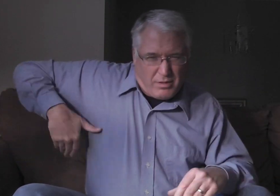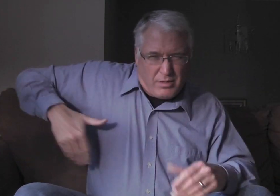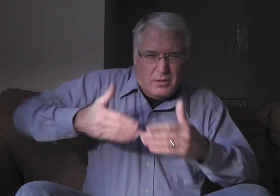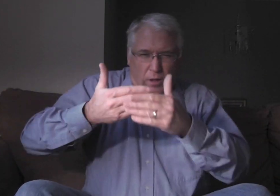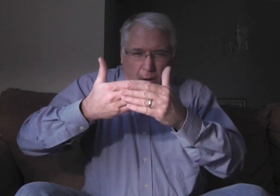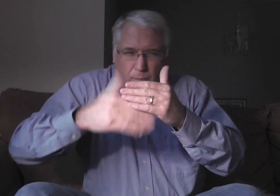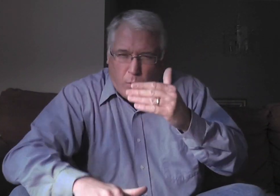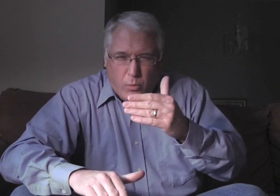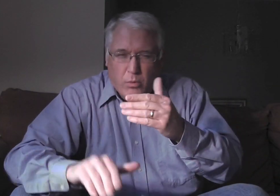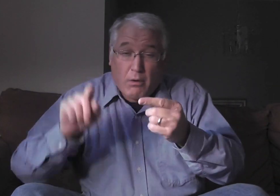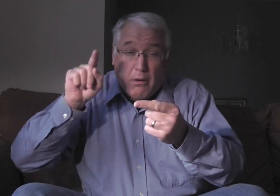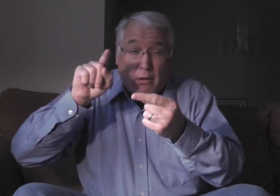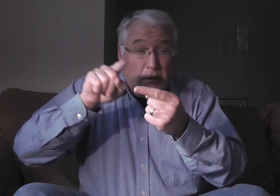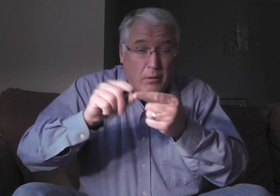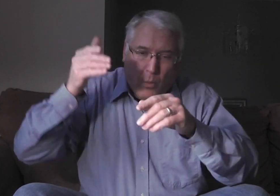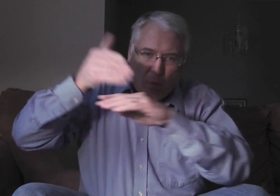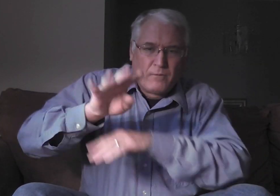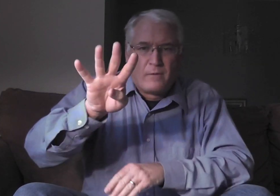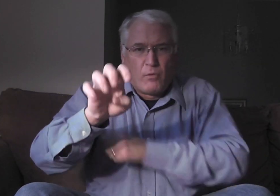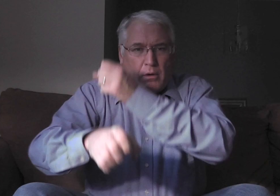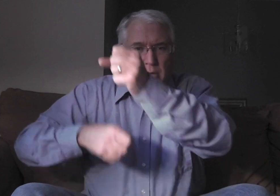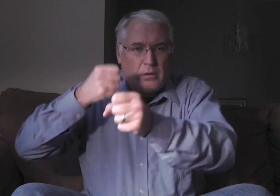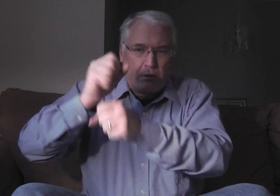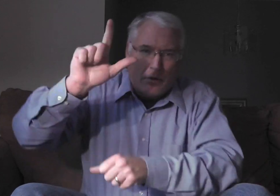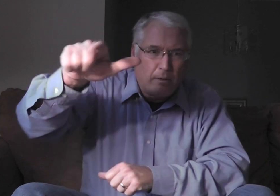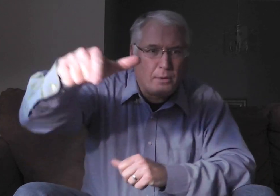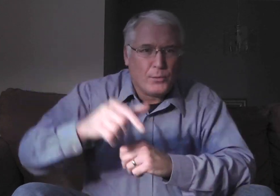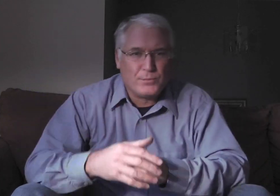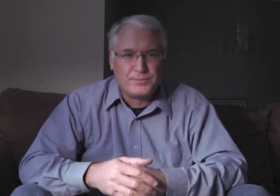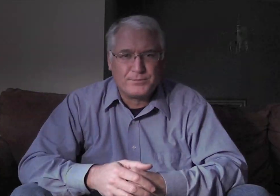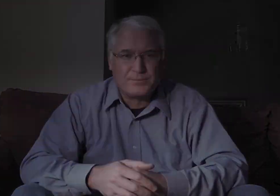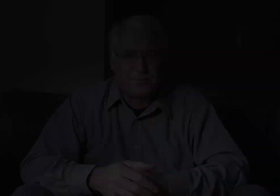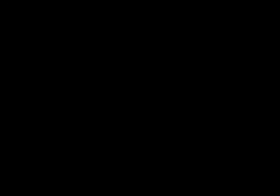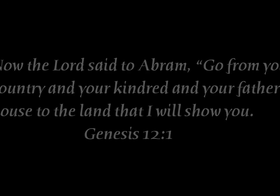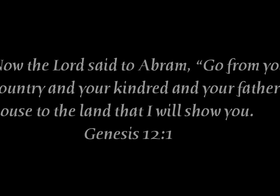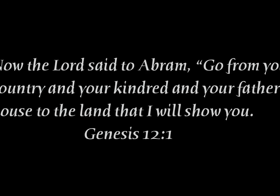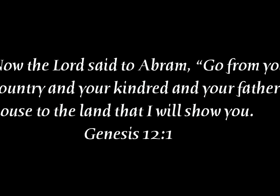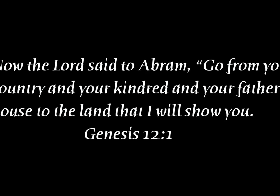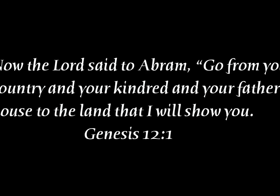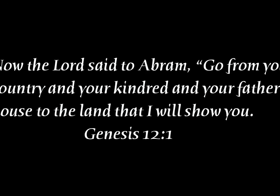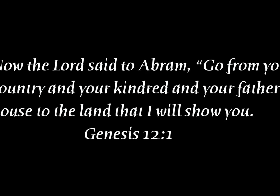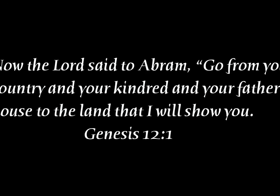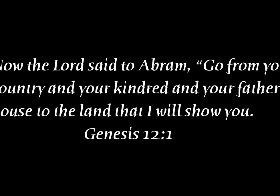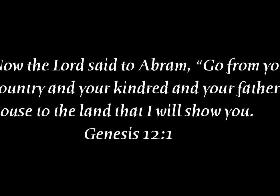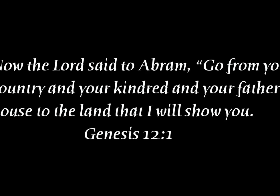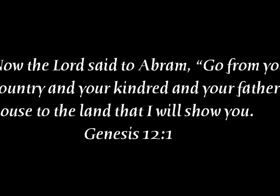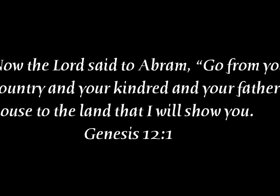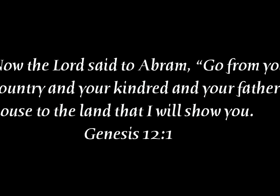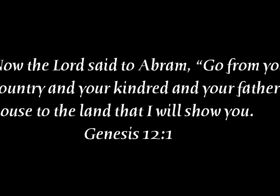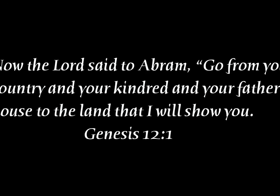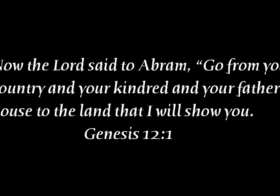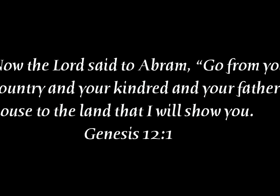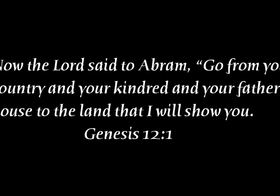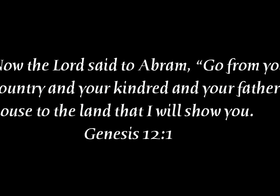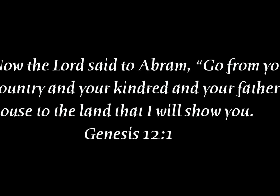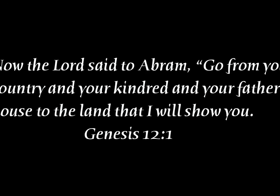In fact, Moses hadn't been born for more than 400 years later. Now the Lord said to Abram, "Go from your country